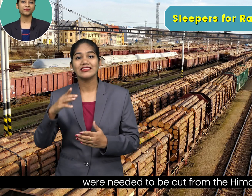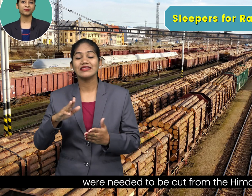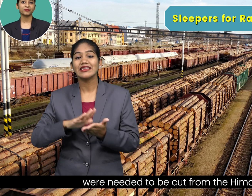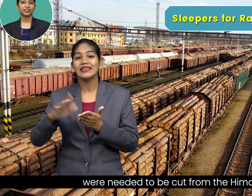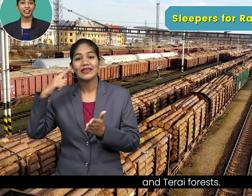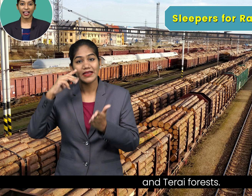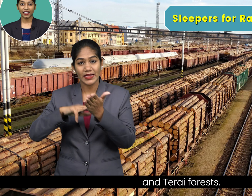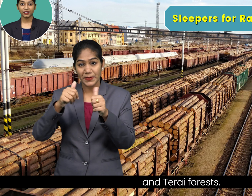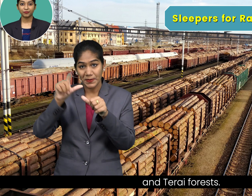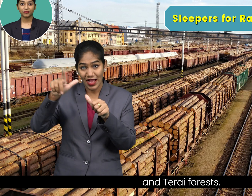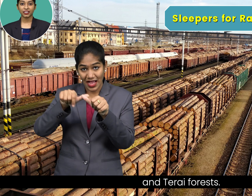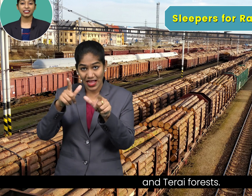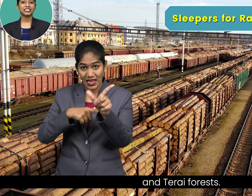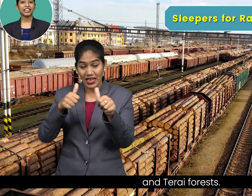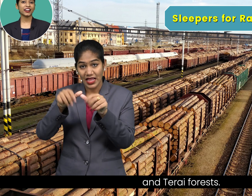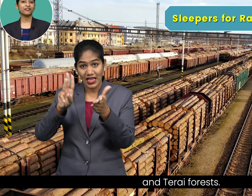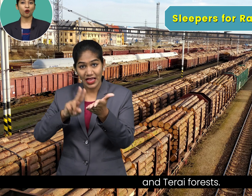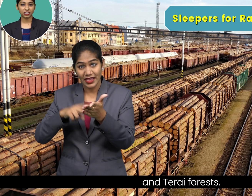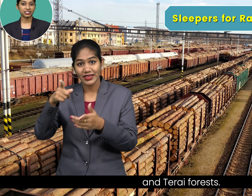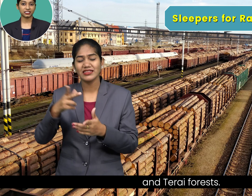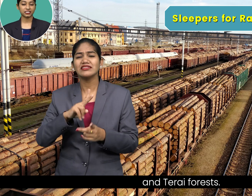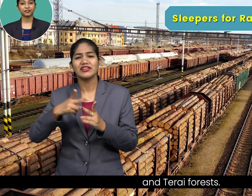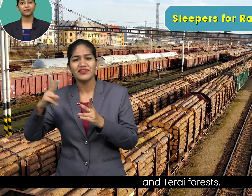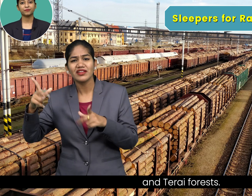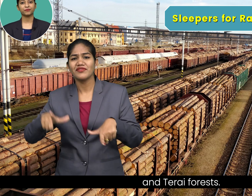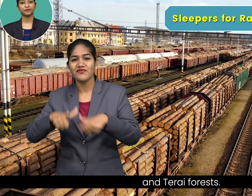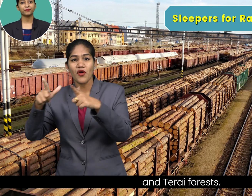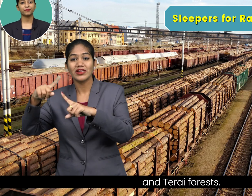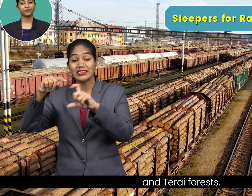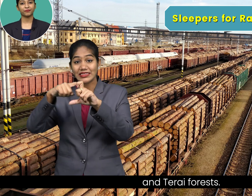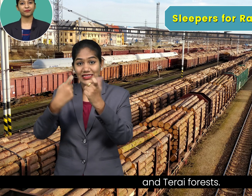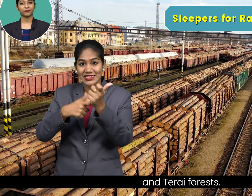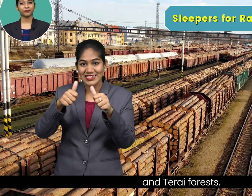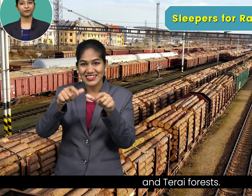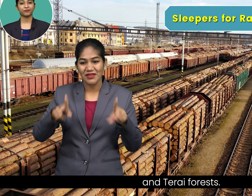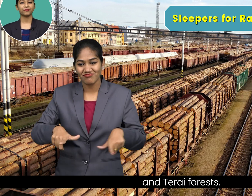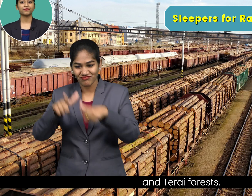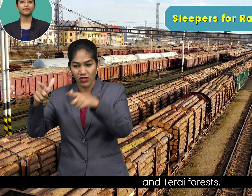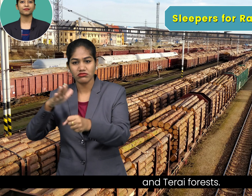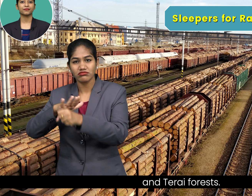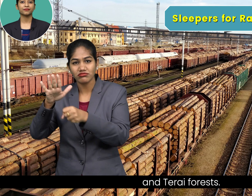Himalayan and Terai forests.